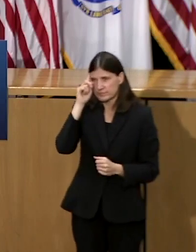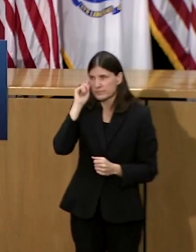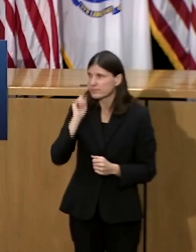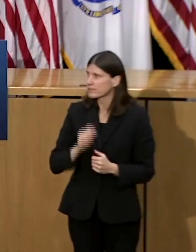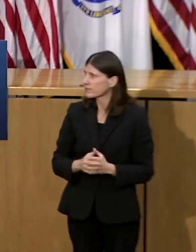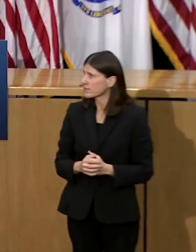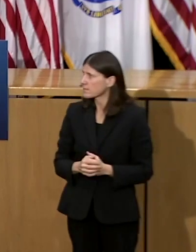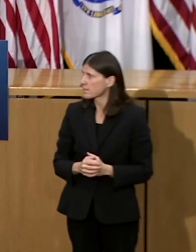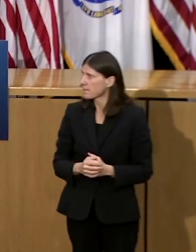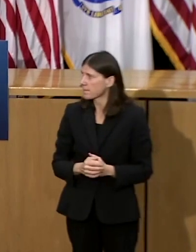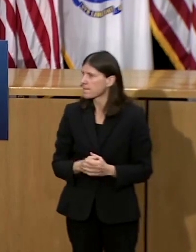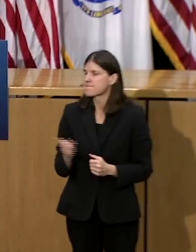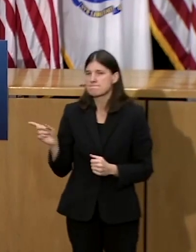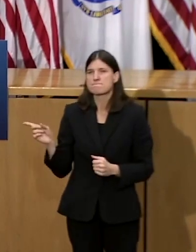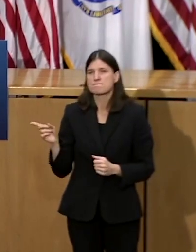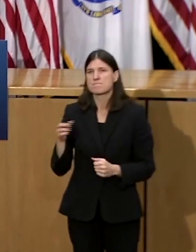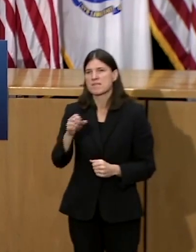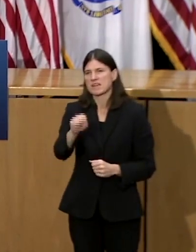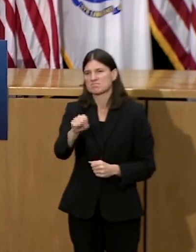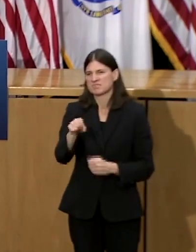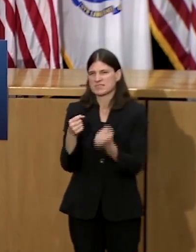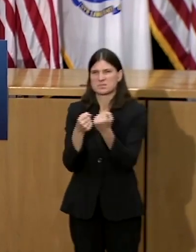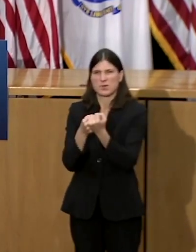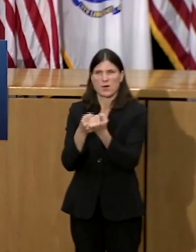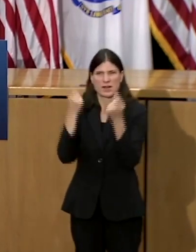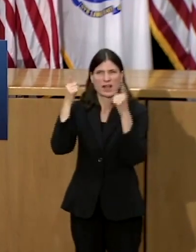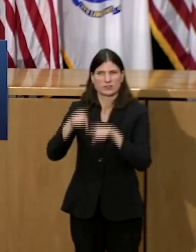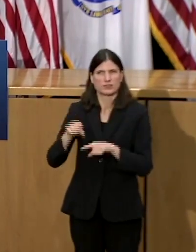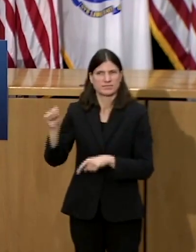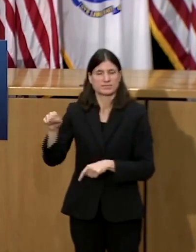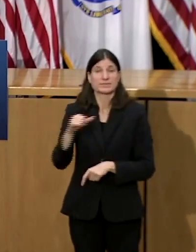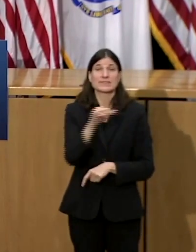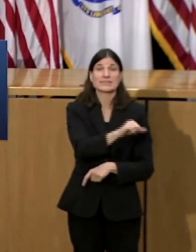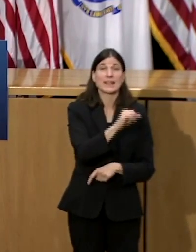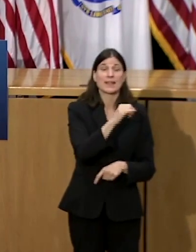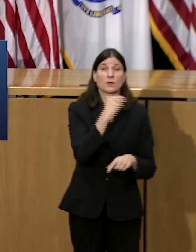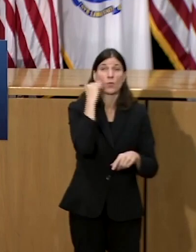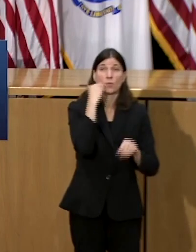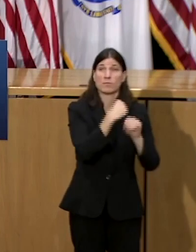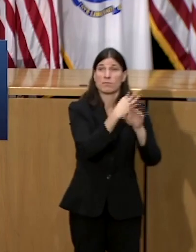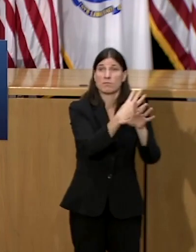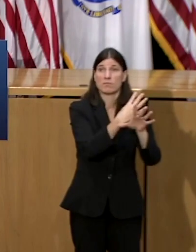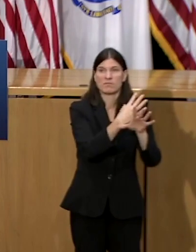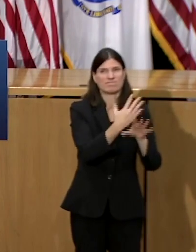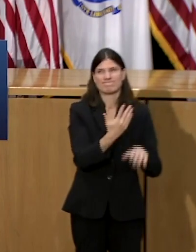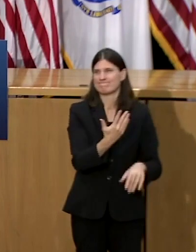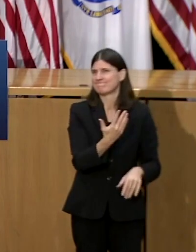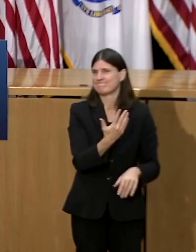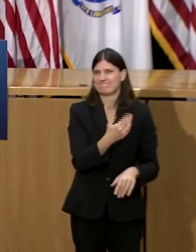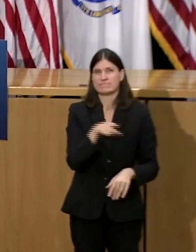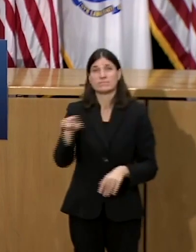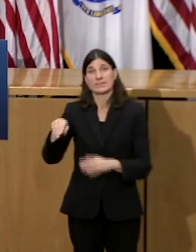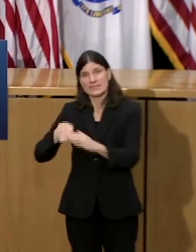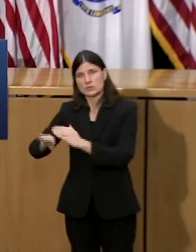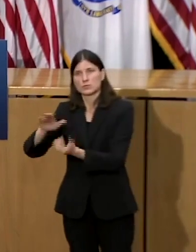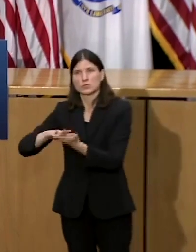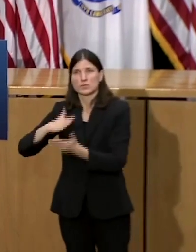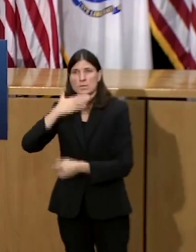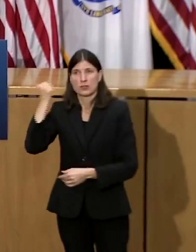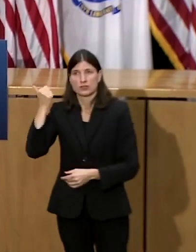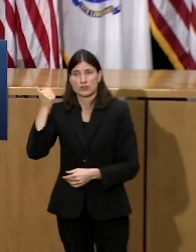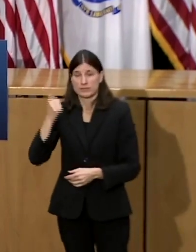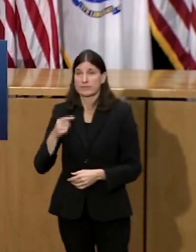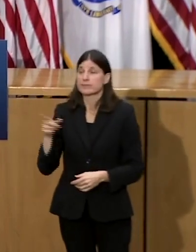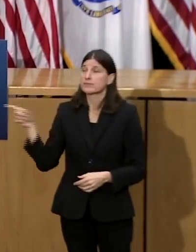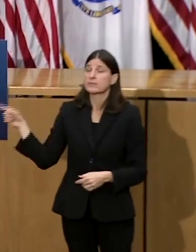I think what the governor said is accurate. At the department, we have a responsibility and obligation to make sure that folks